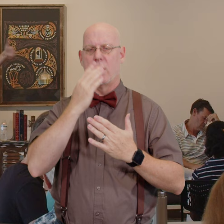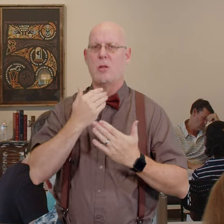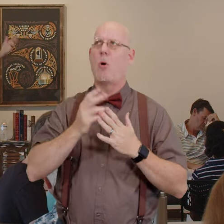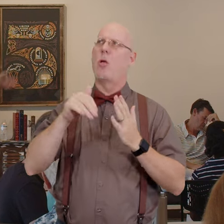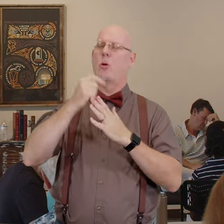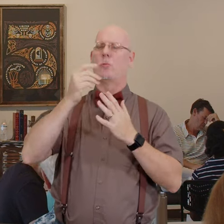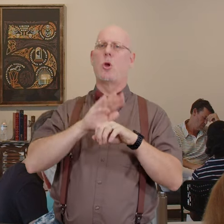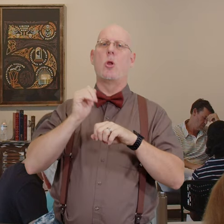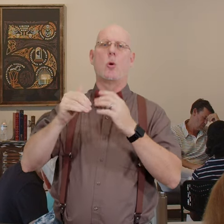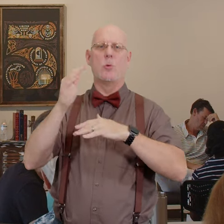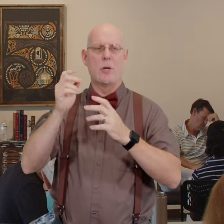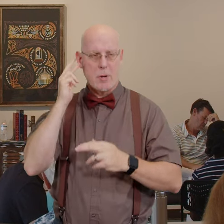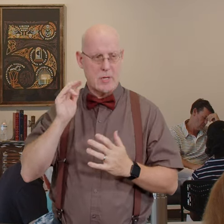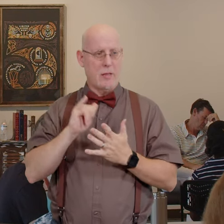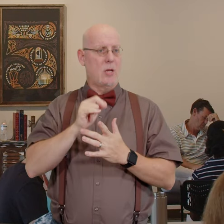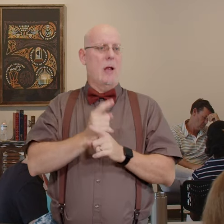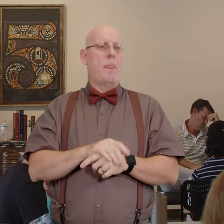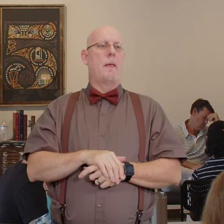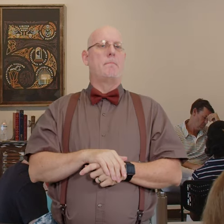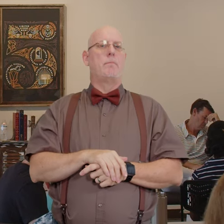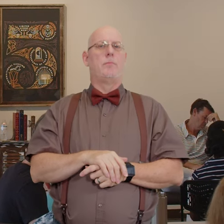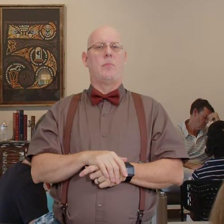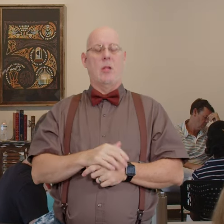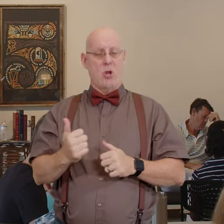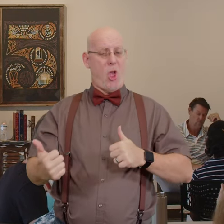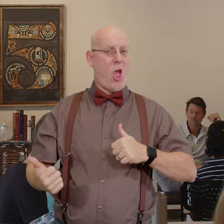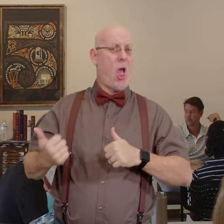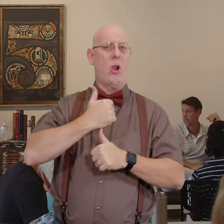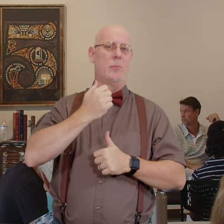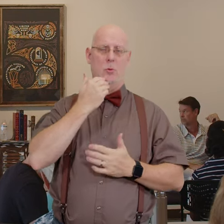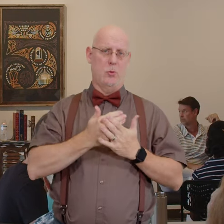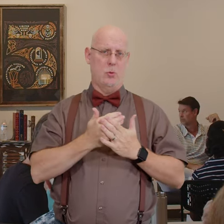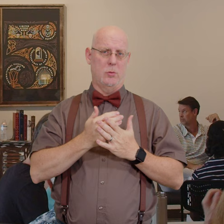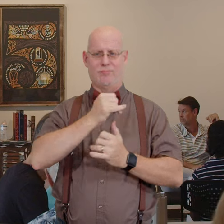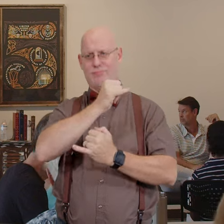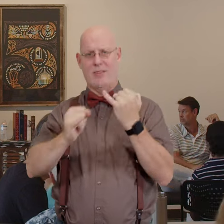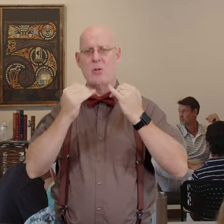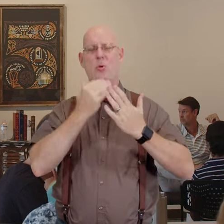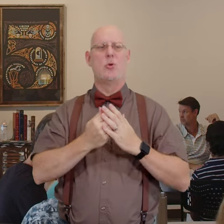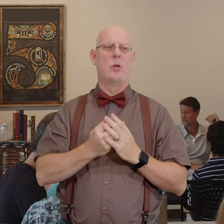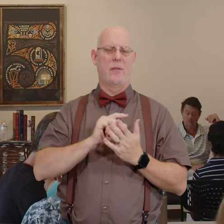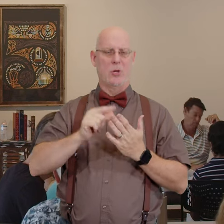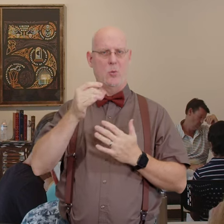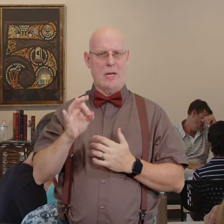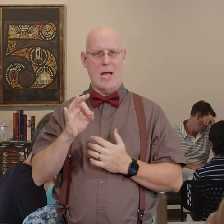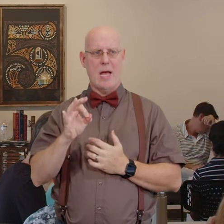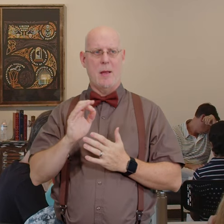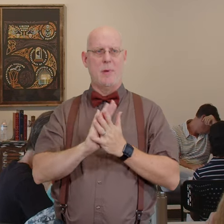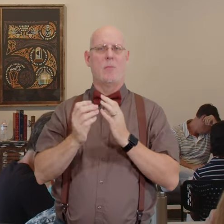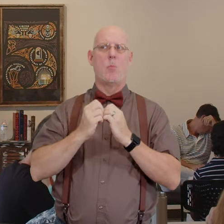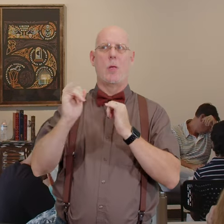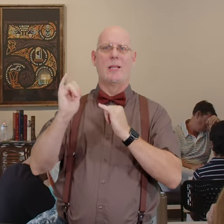those who love God, to those who are called according to his purpose, which they do. That's ultimate good, though. That's ultimate good, which verse 29